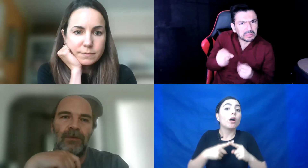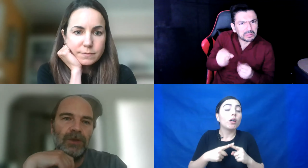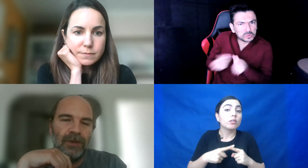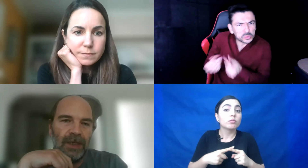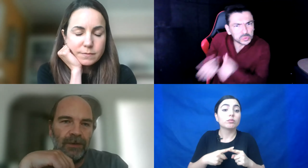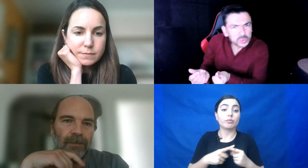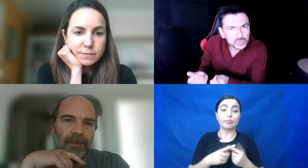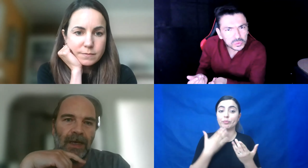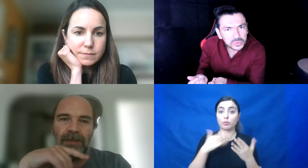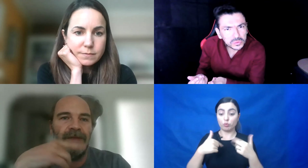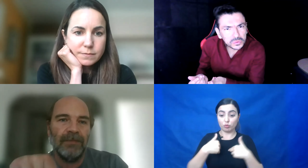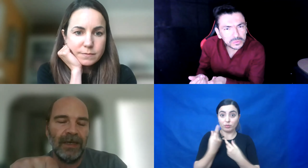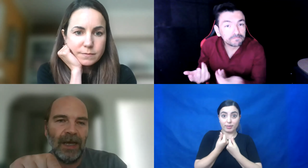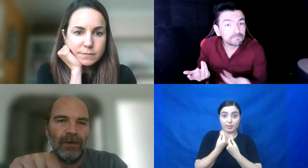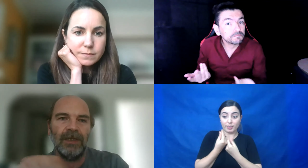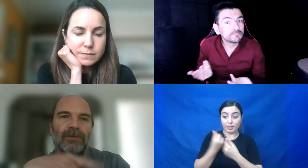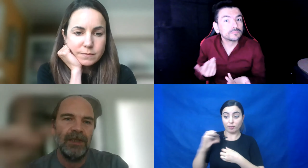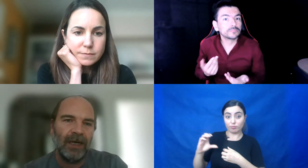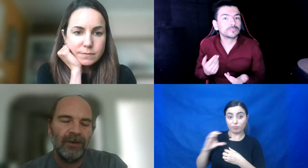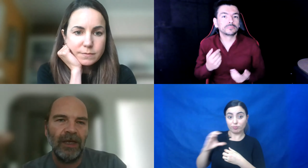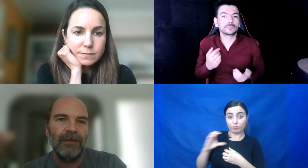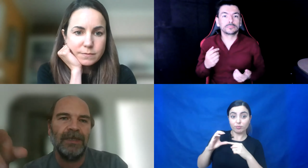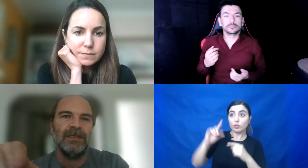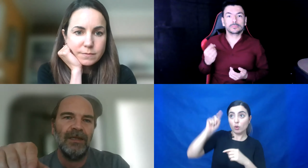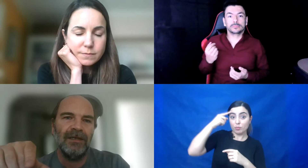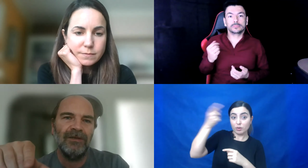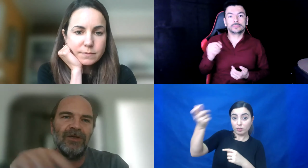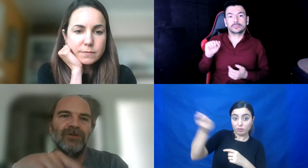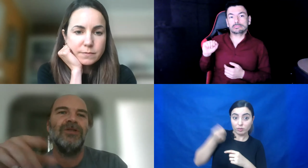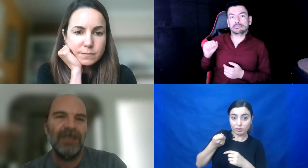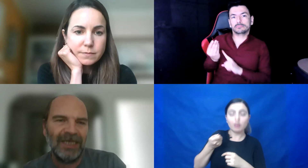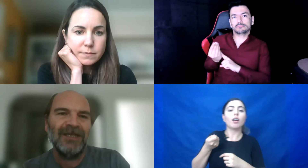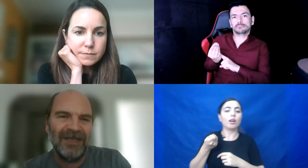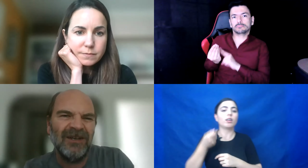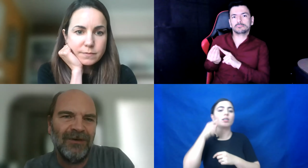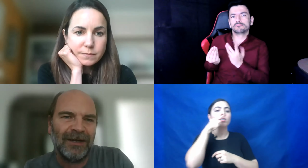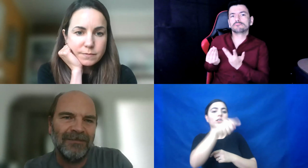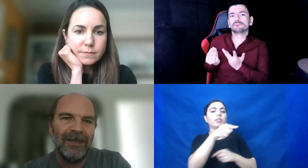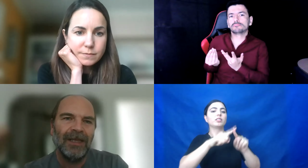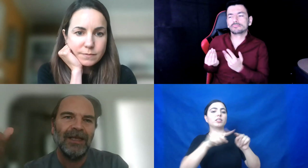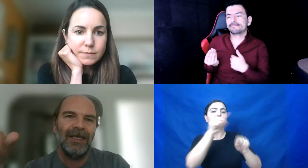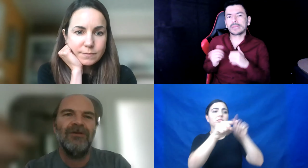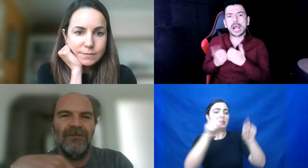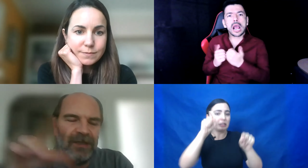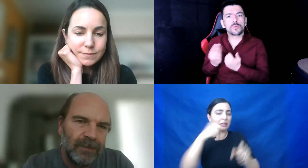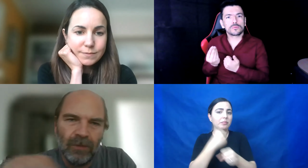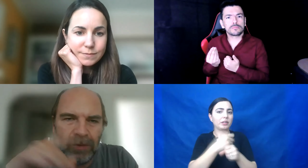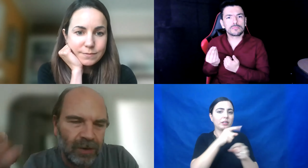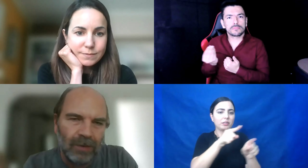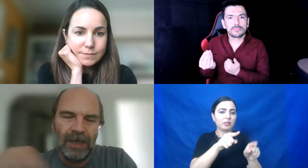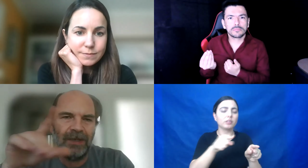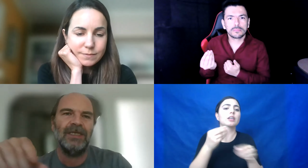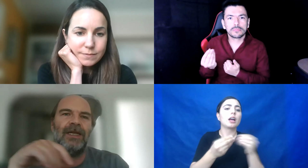when we use our money, we are